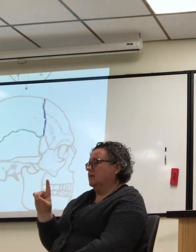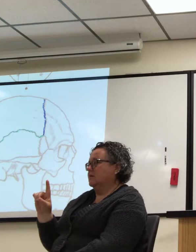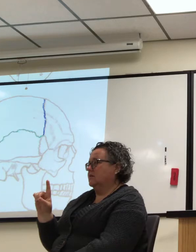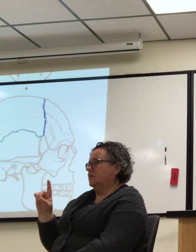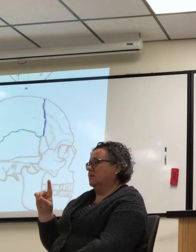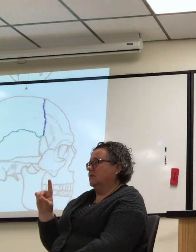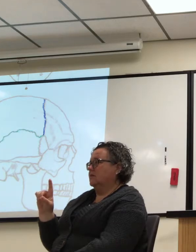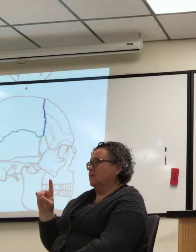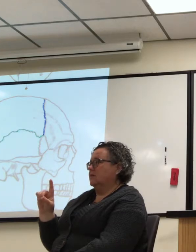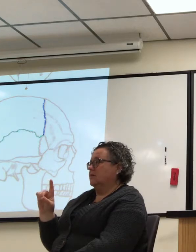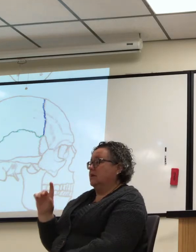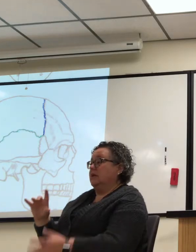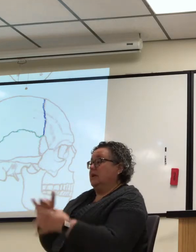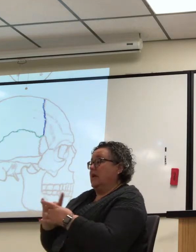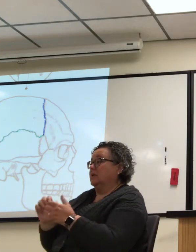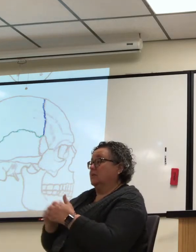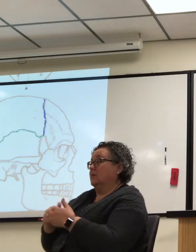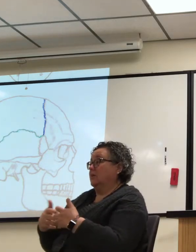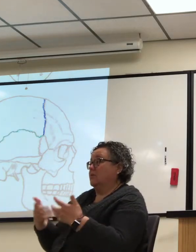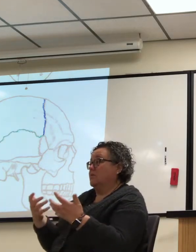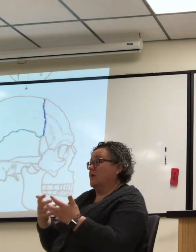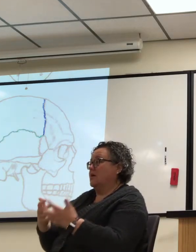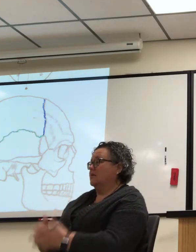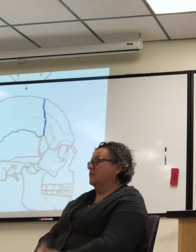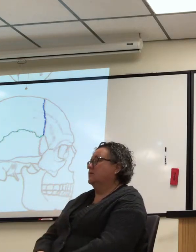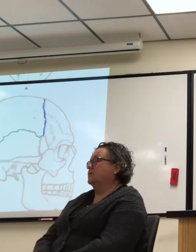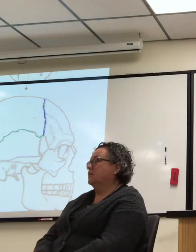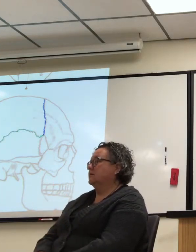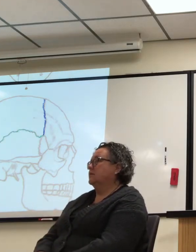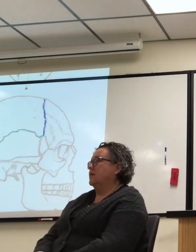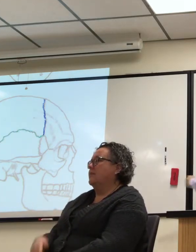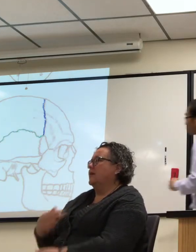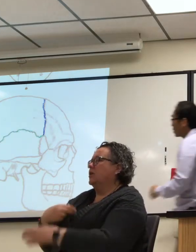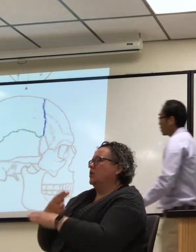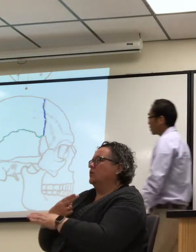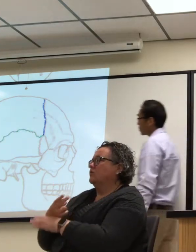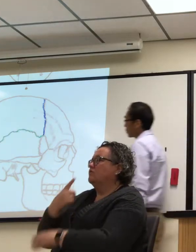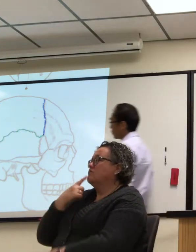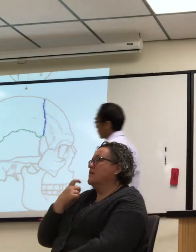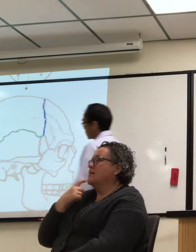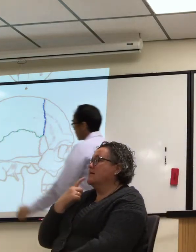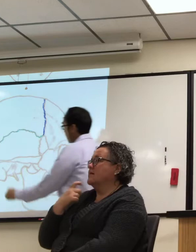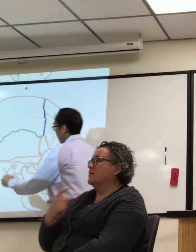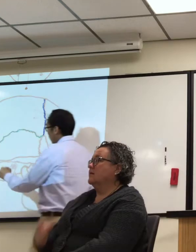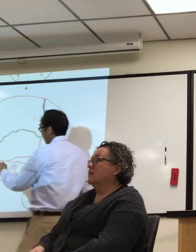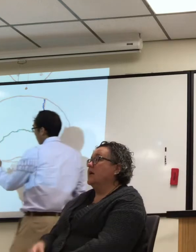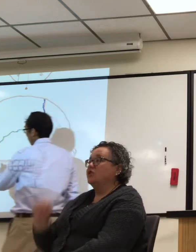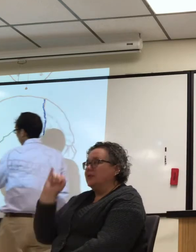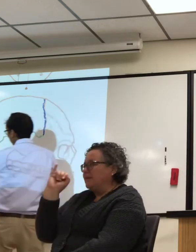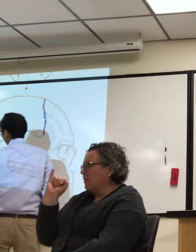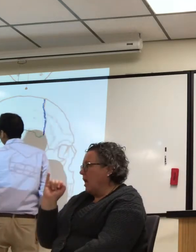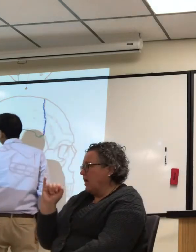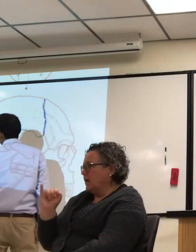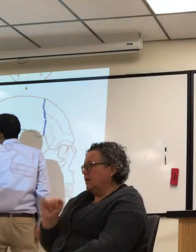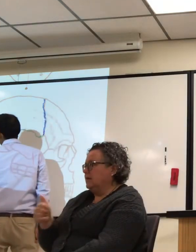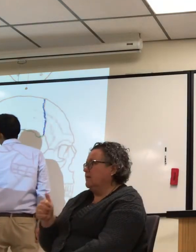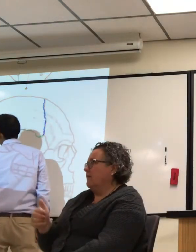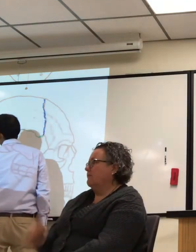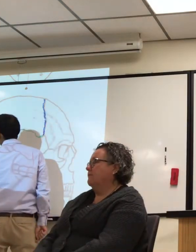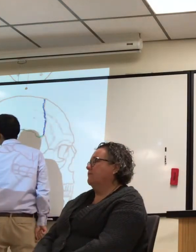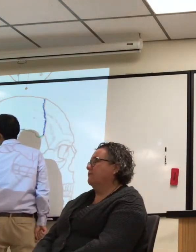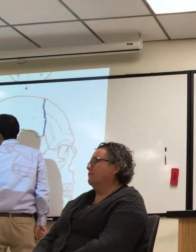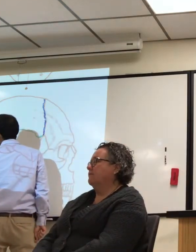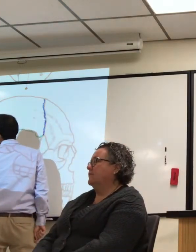I'll use red there. So you can see the back right there.